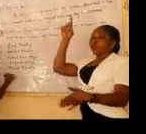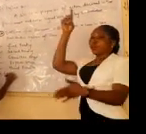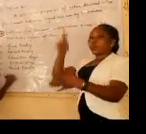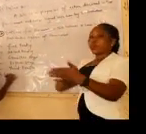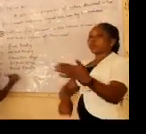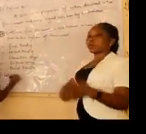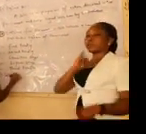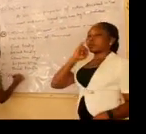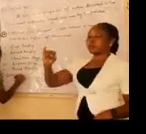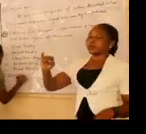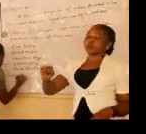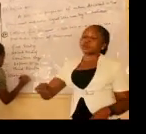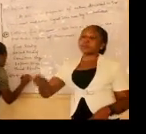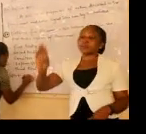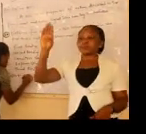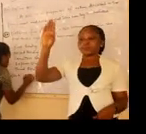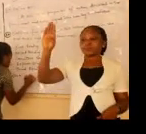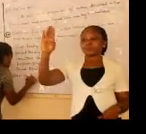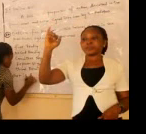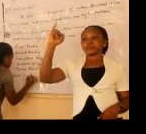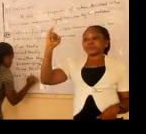legislation?